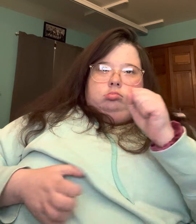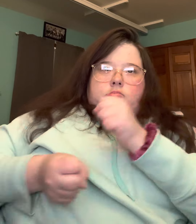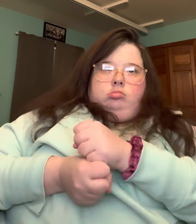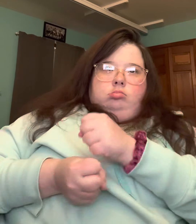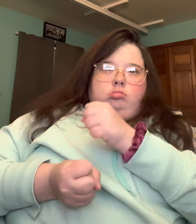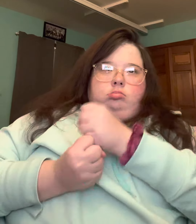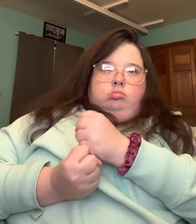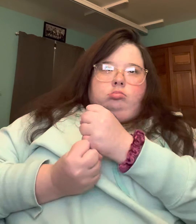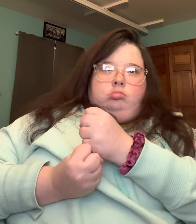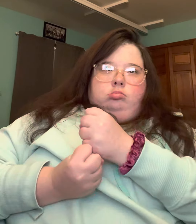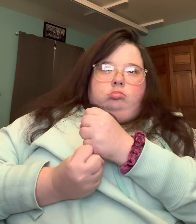work.